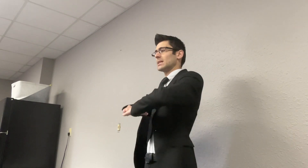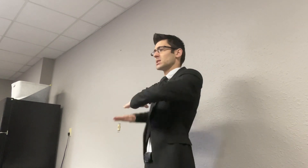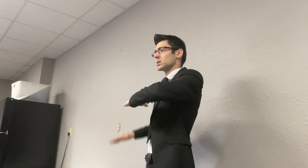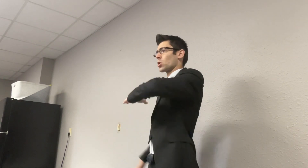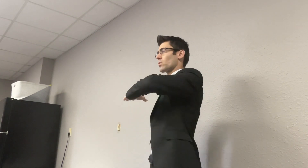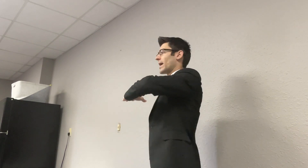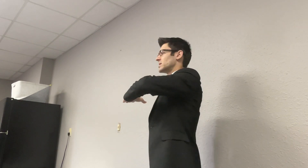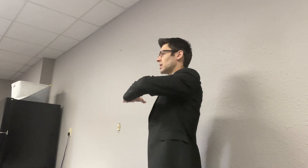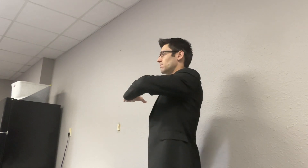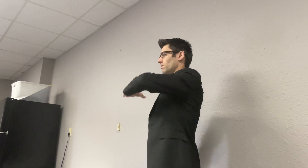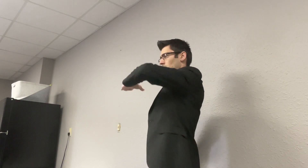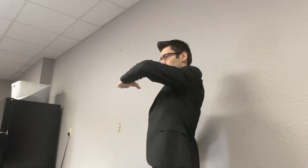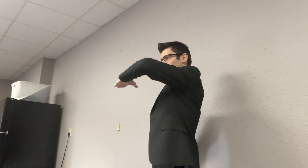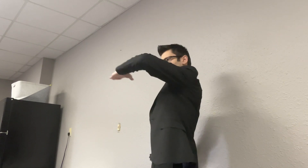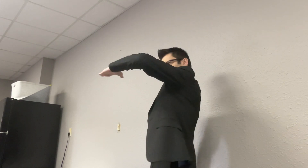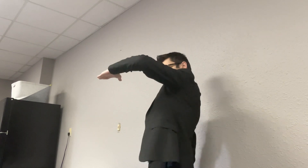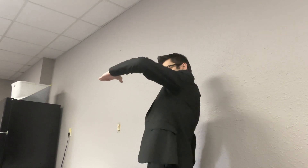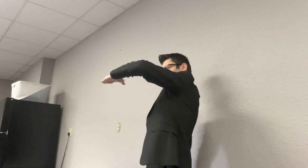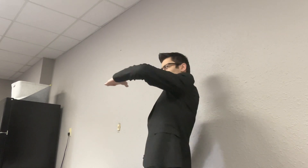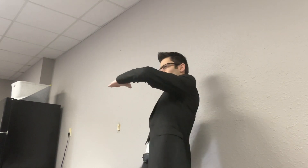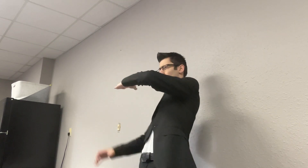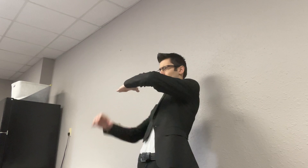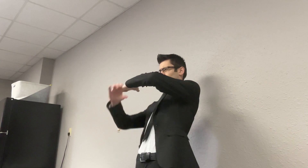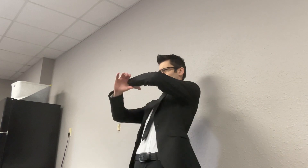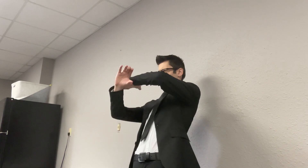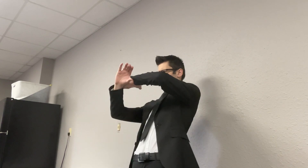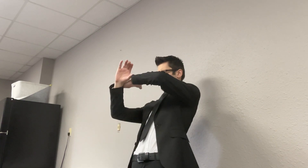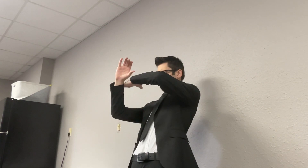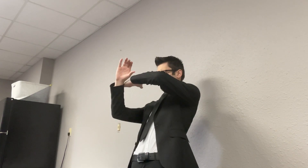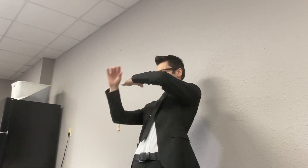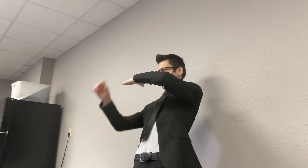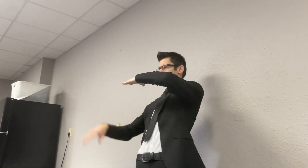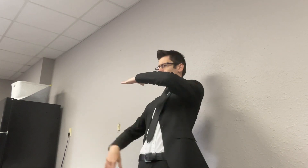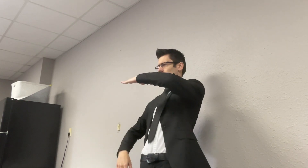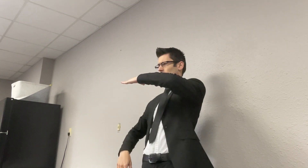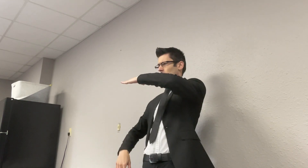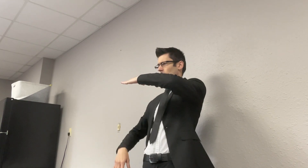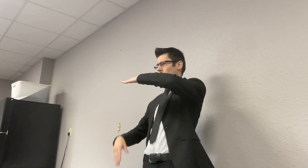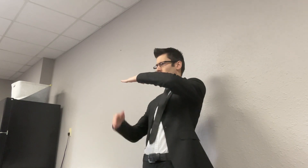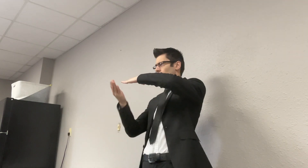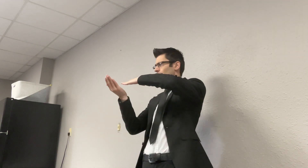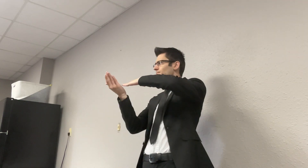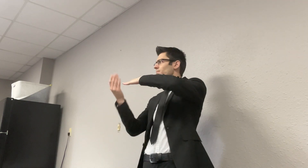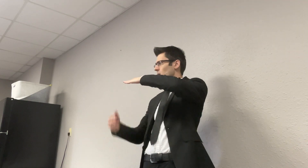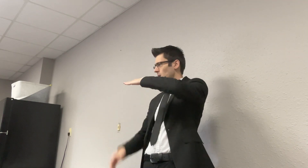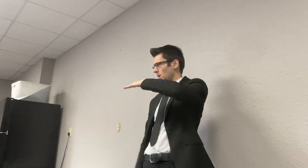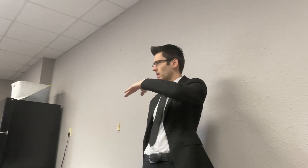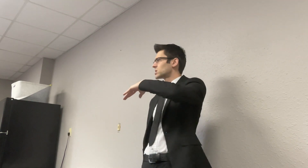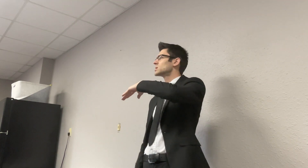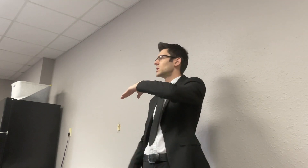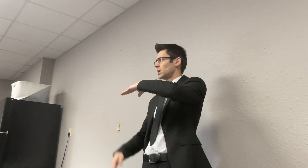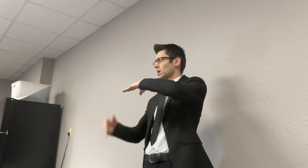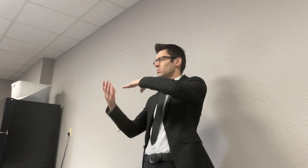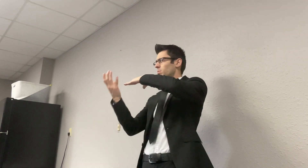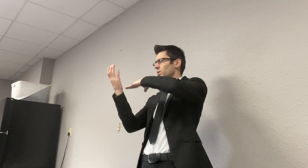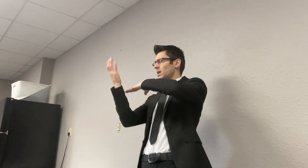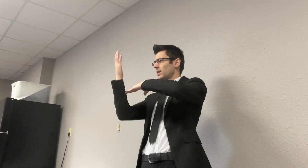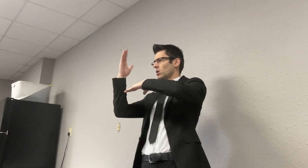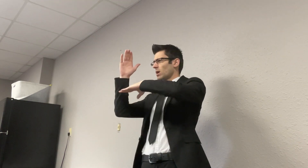is the horizon, like you're looking in the horizon, okay, the sun's coming up, all right? Yes, and it comes, you pretend that your hand